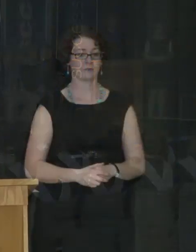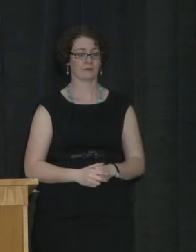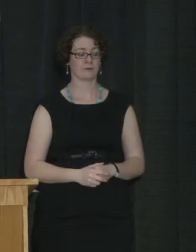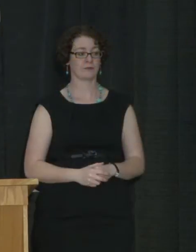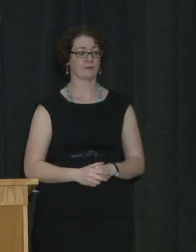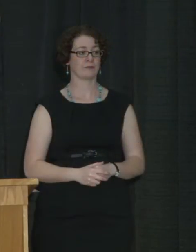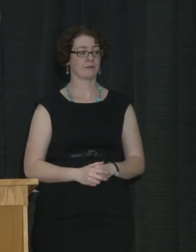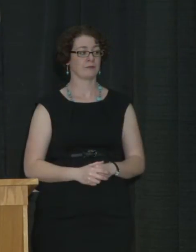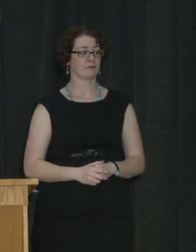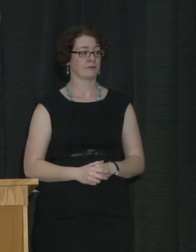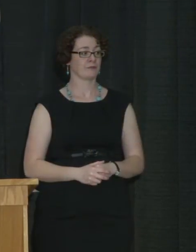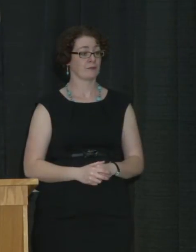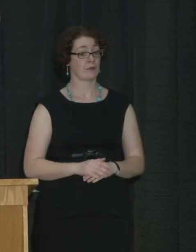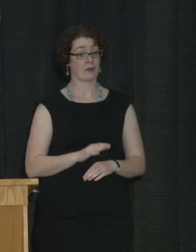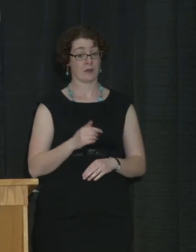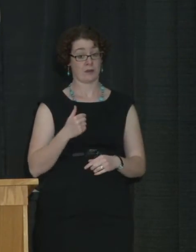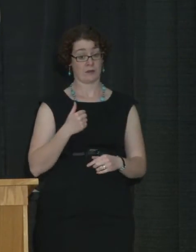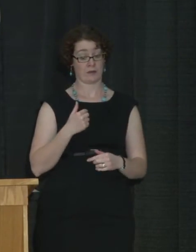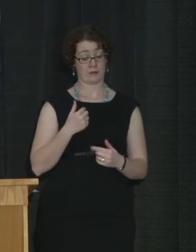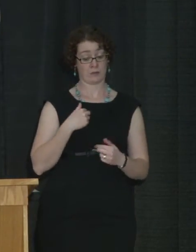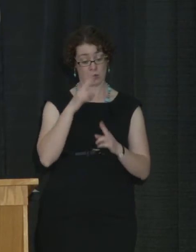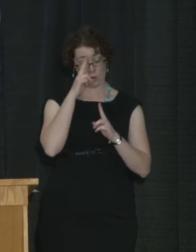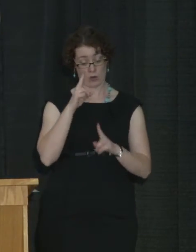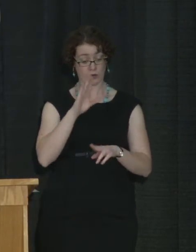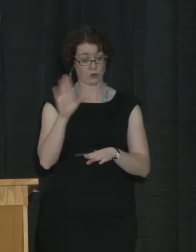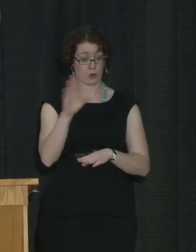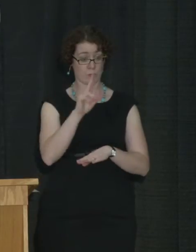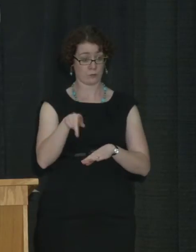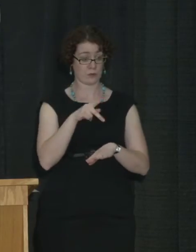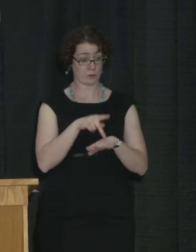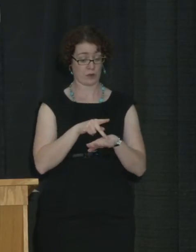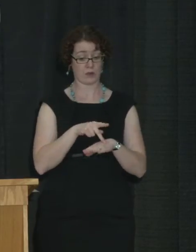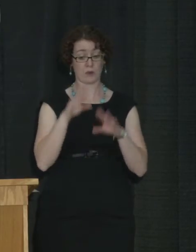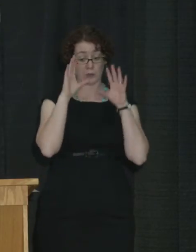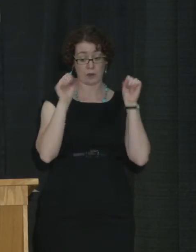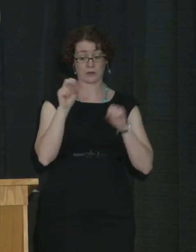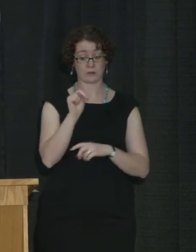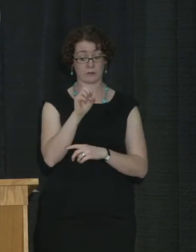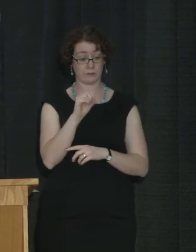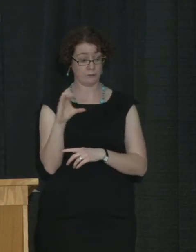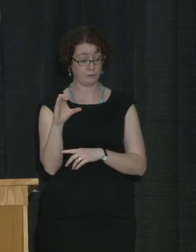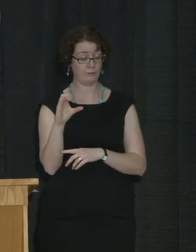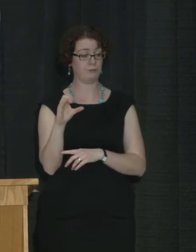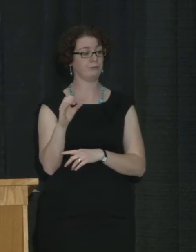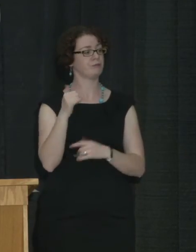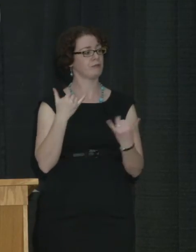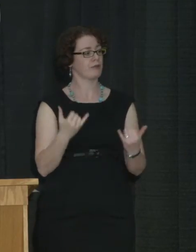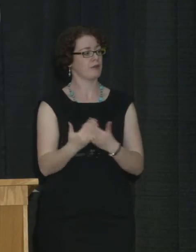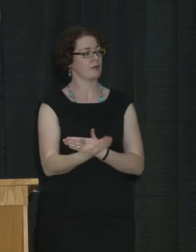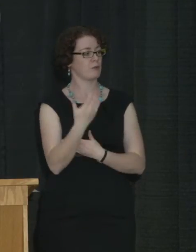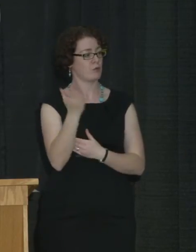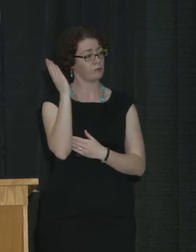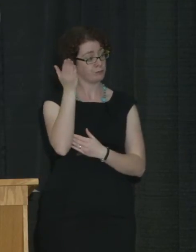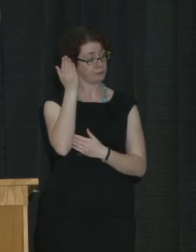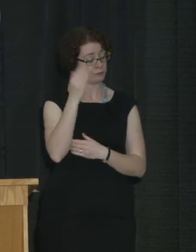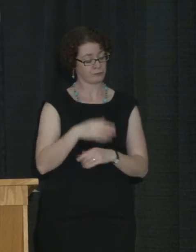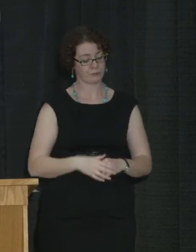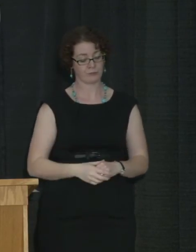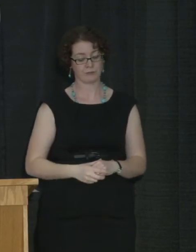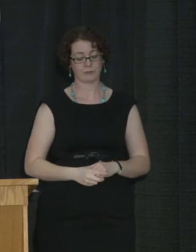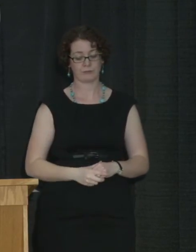Now it is my privilege as your principal and on behalf of the president of Nova Scotia Community College to deliver this year's convocation